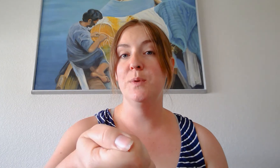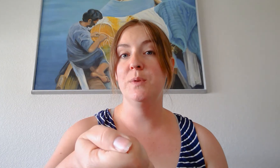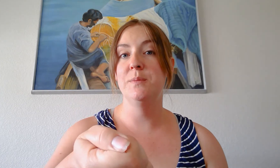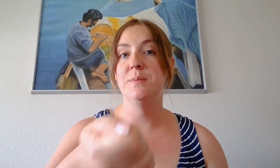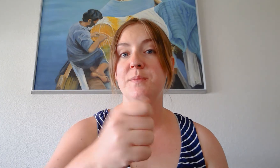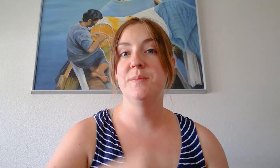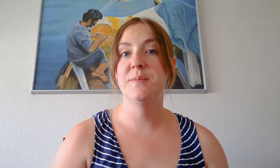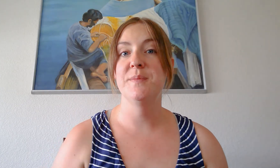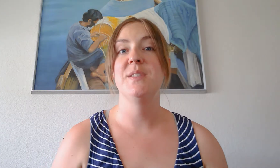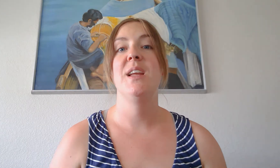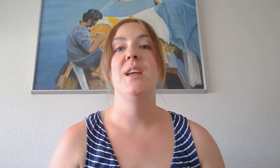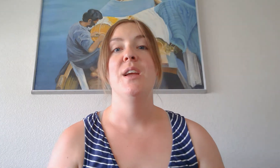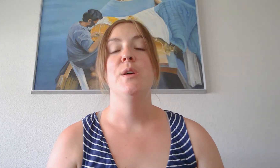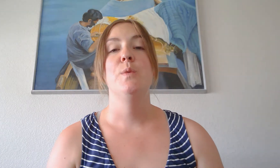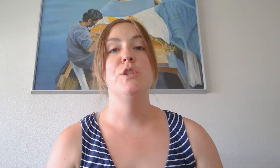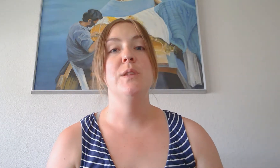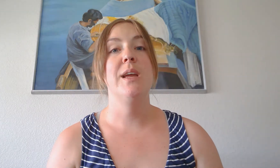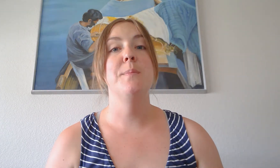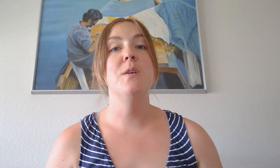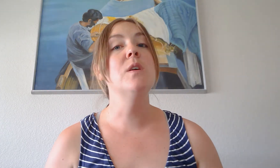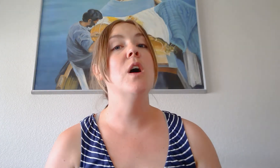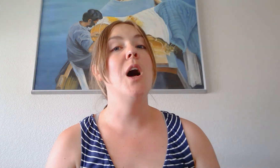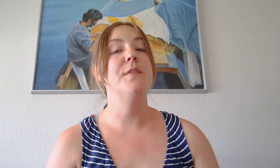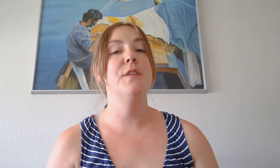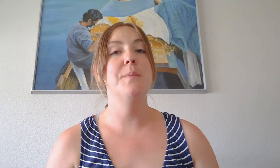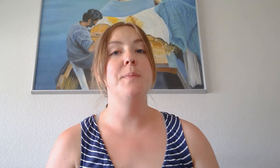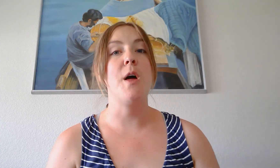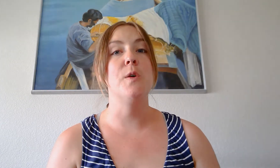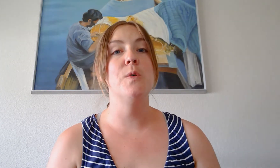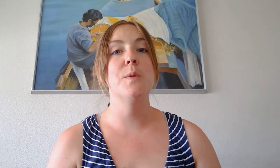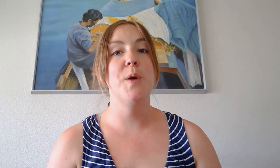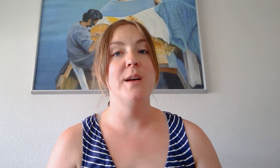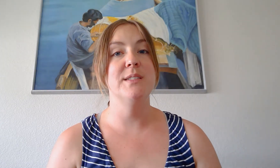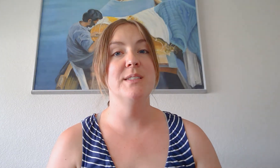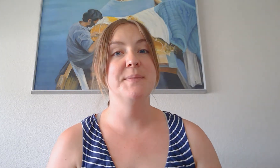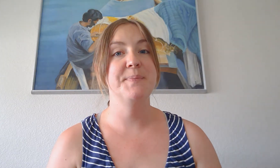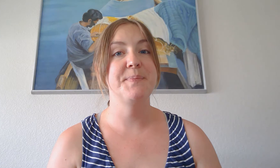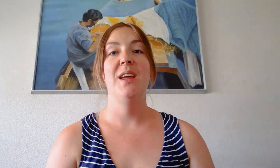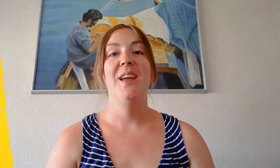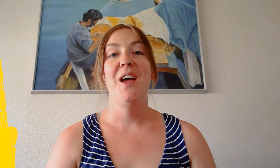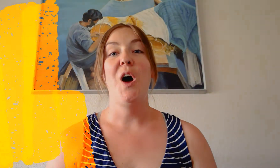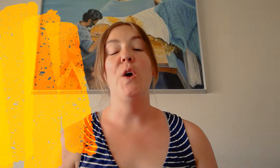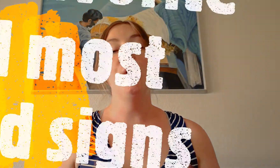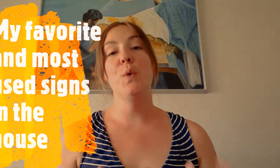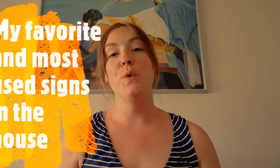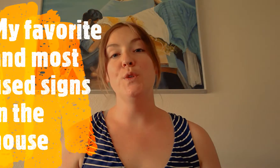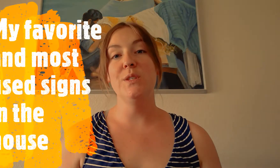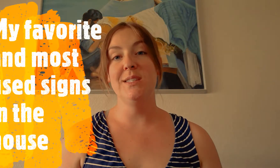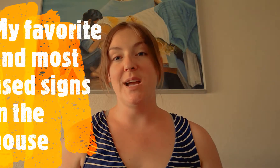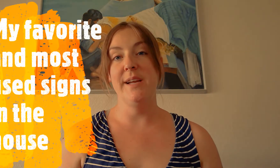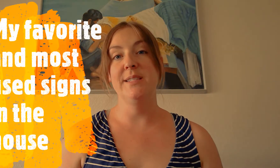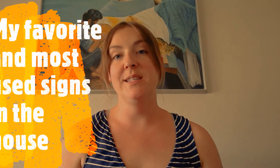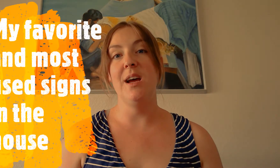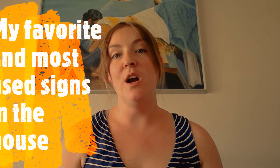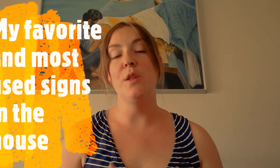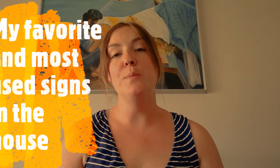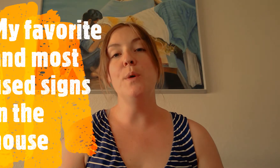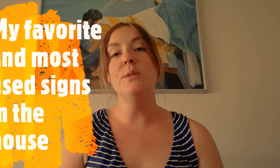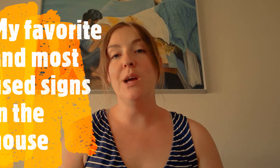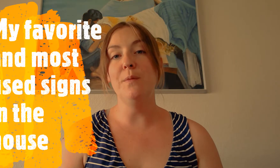spoon. Would you like milk? Offer them bottle or breast. Other crucial signs that are the most helpful